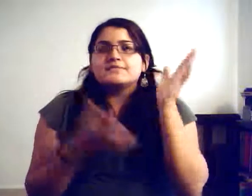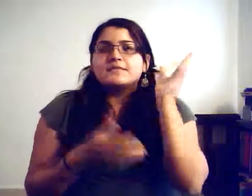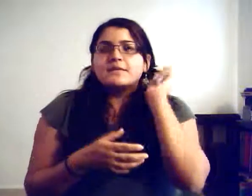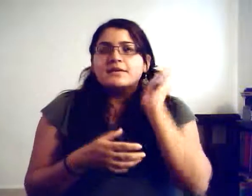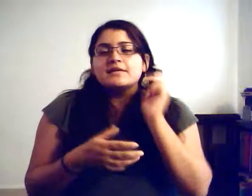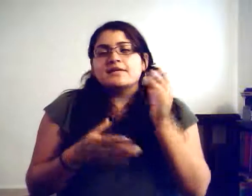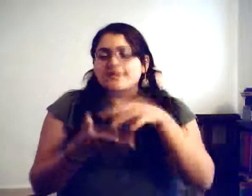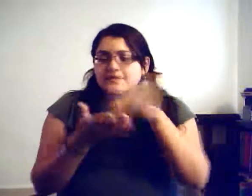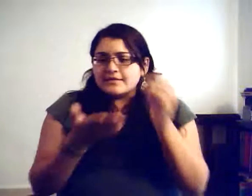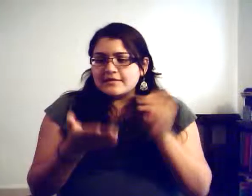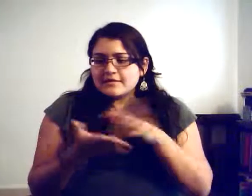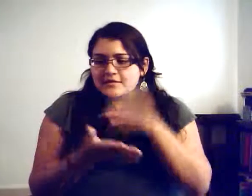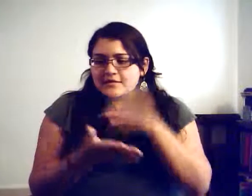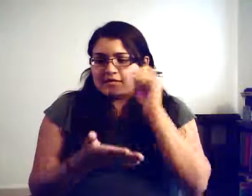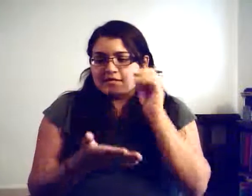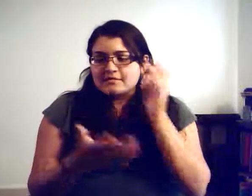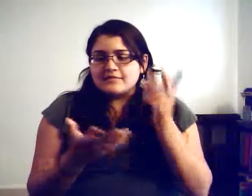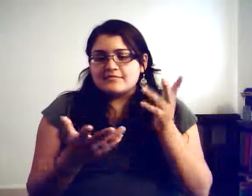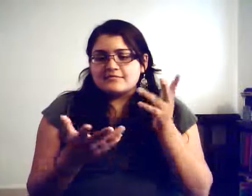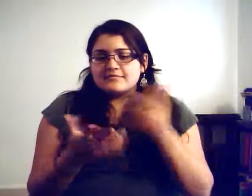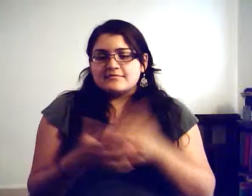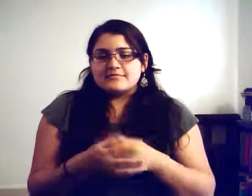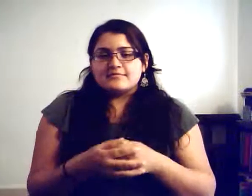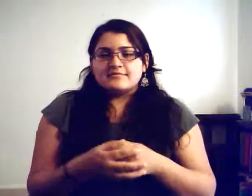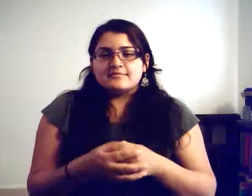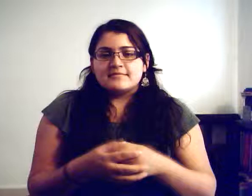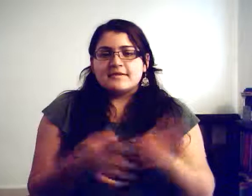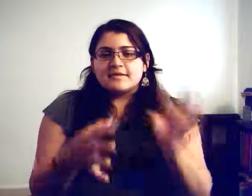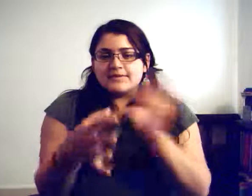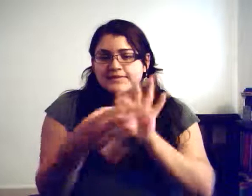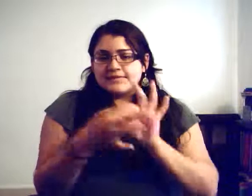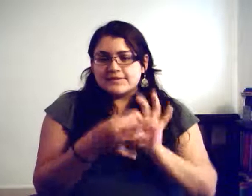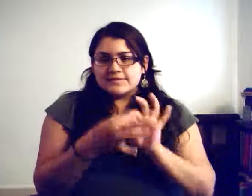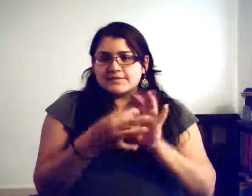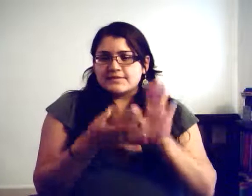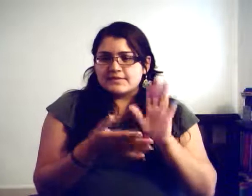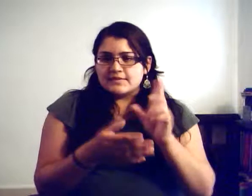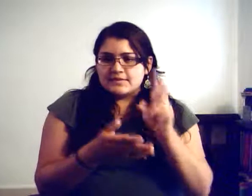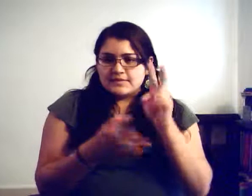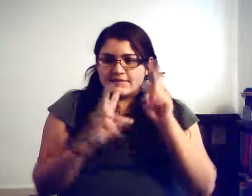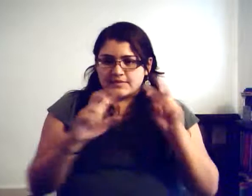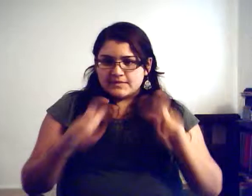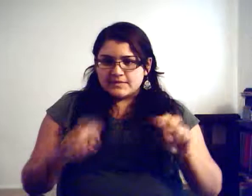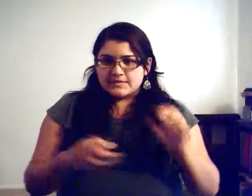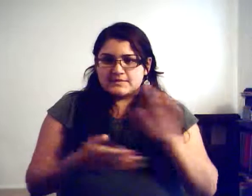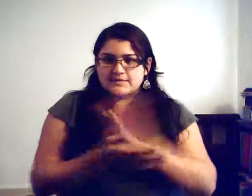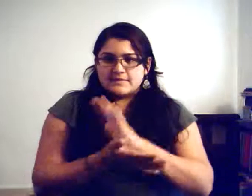different research, reading and writing assignments, which then culminated in a short research paper, about